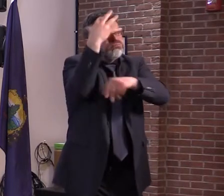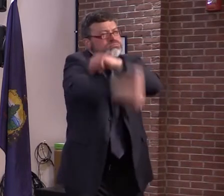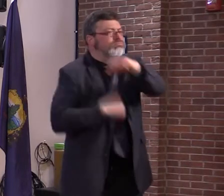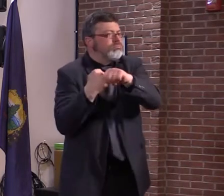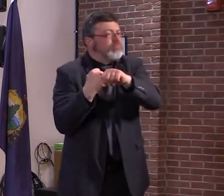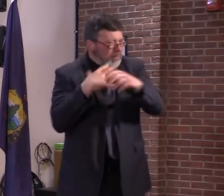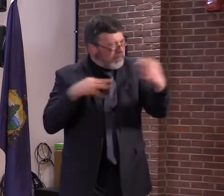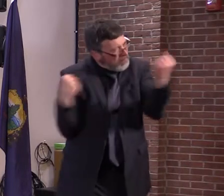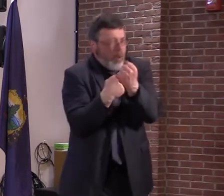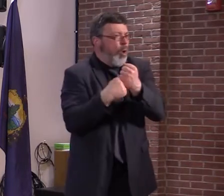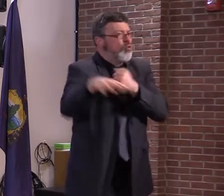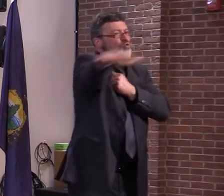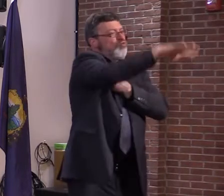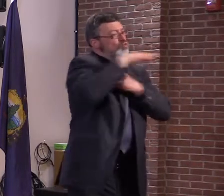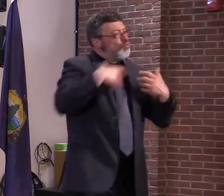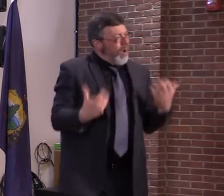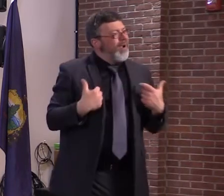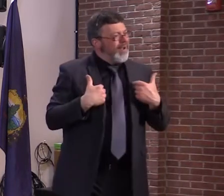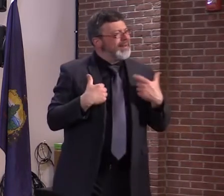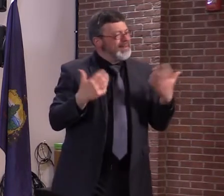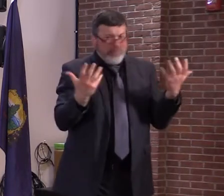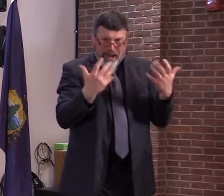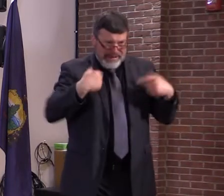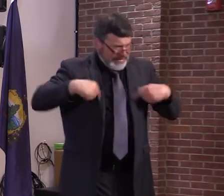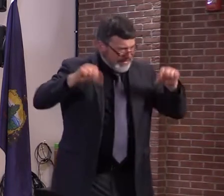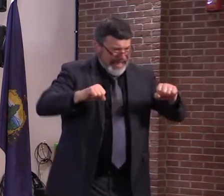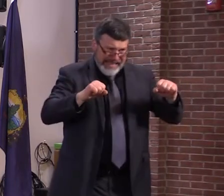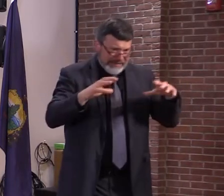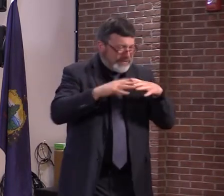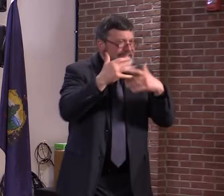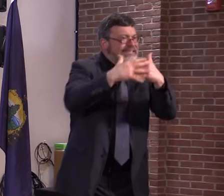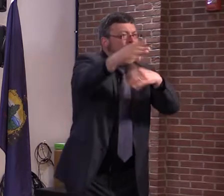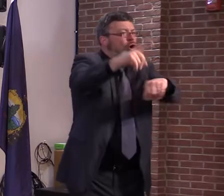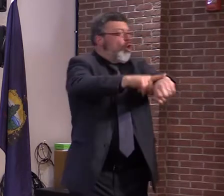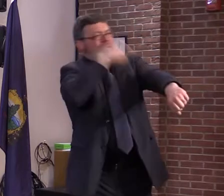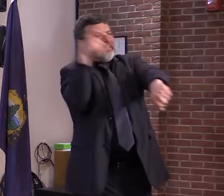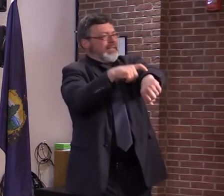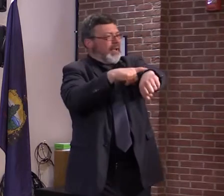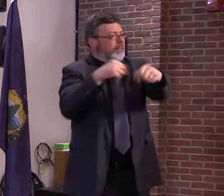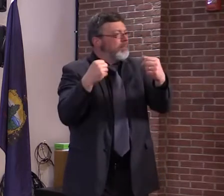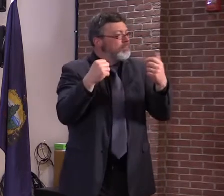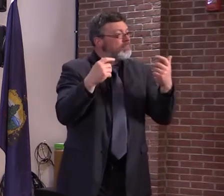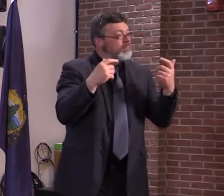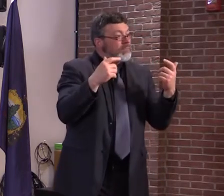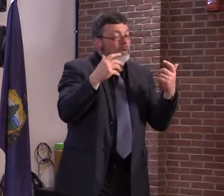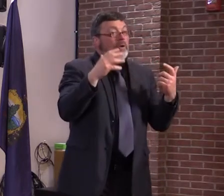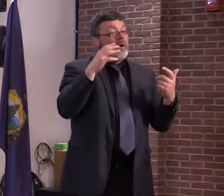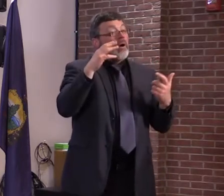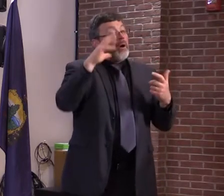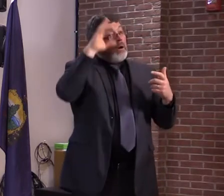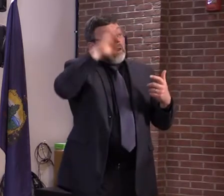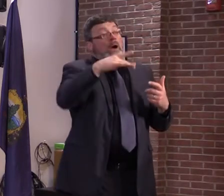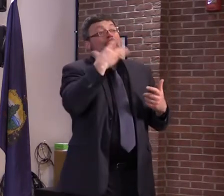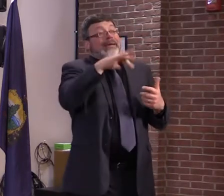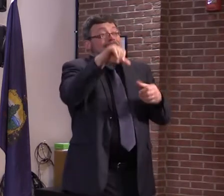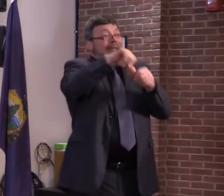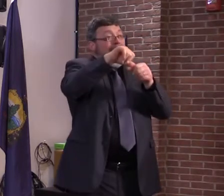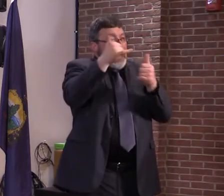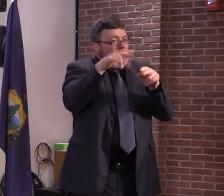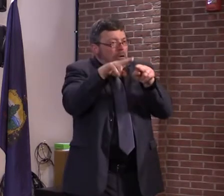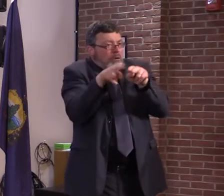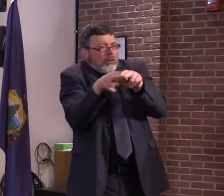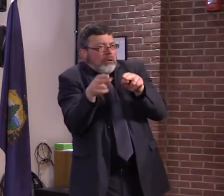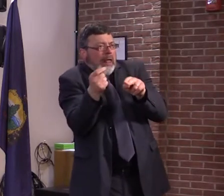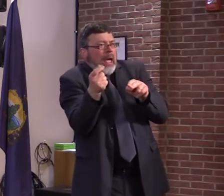can. Hopefully the price of fuel is coming down. Hopefully that'll get down further, because I think that